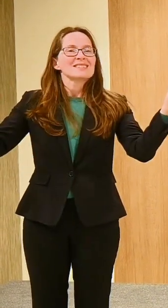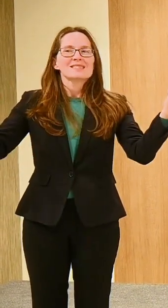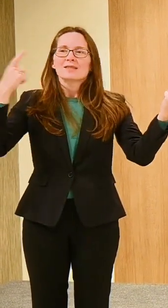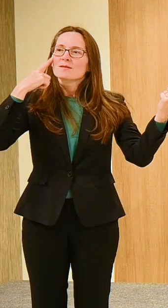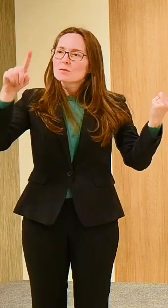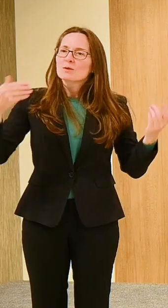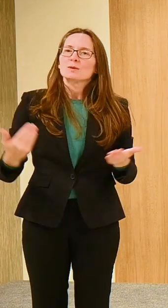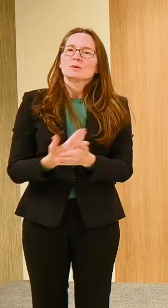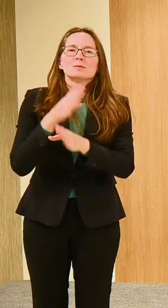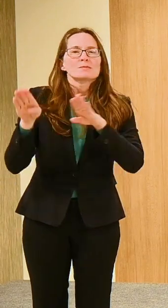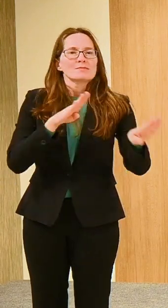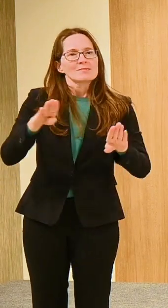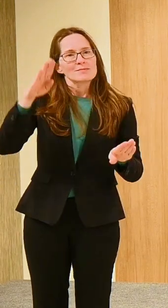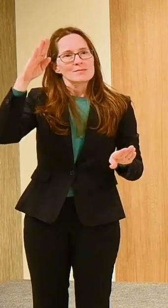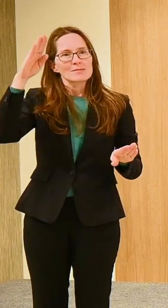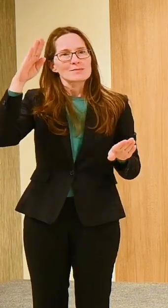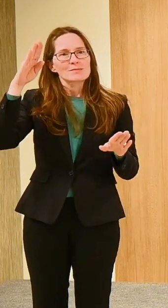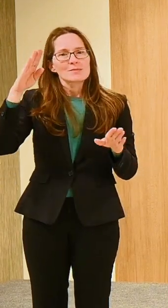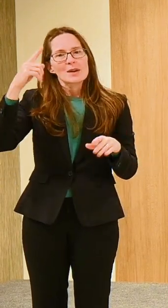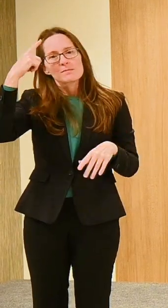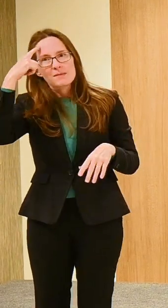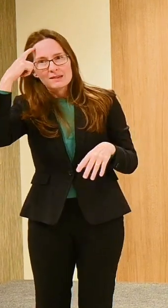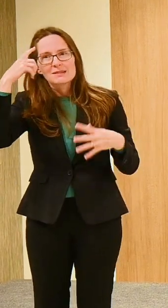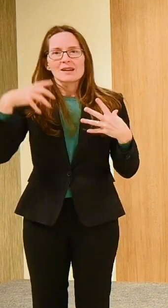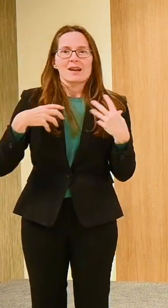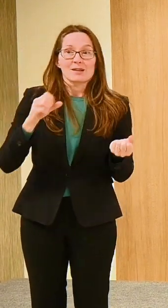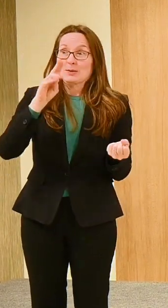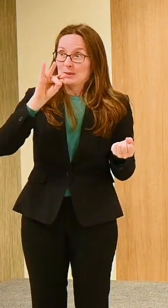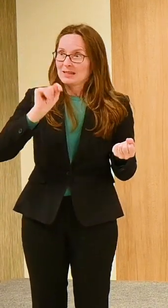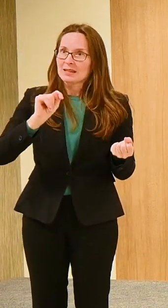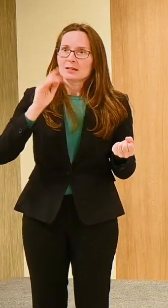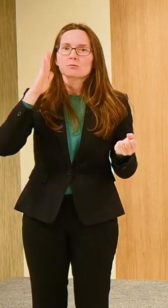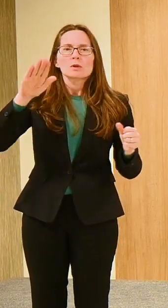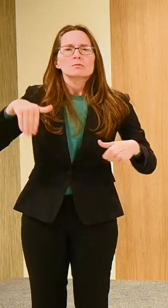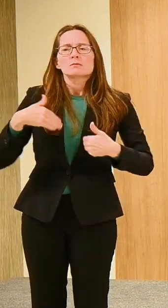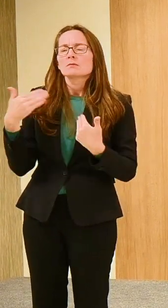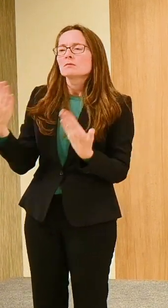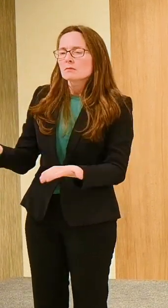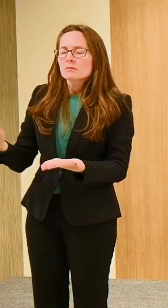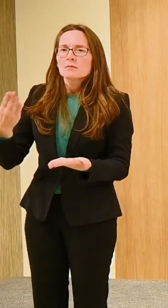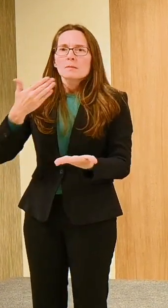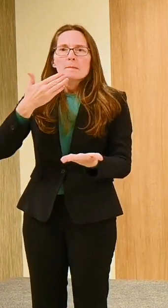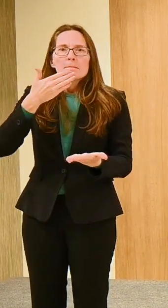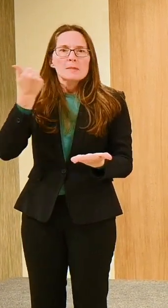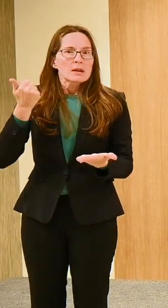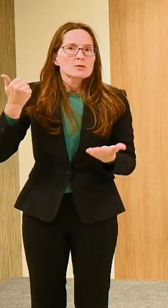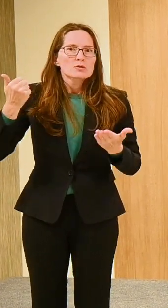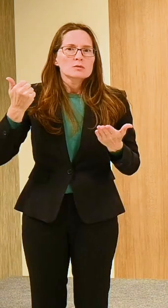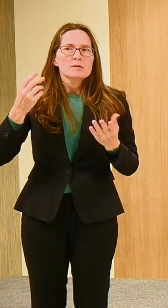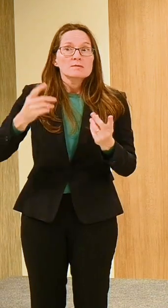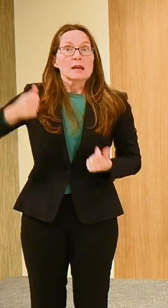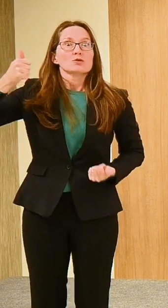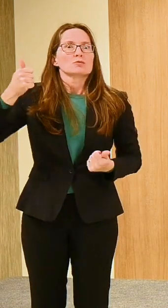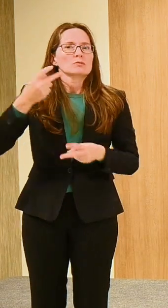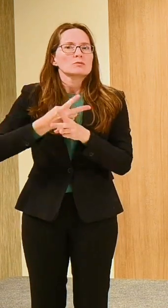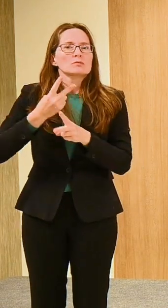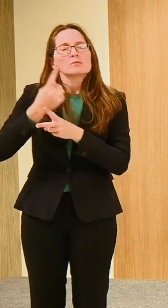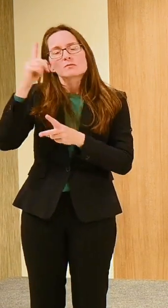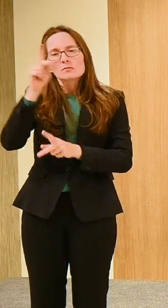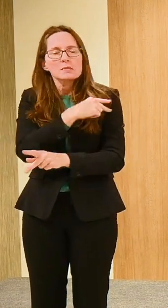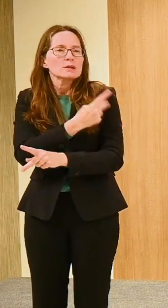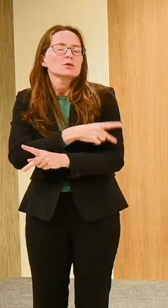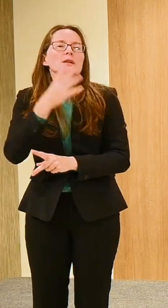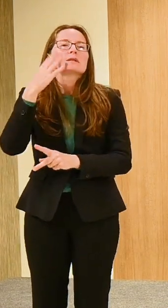provide more timely and effective care to patients experiencing mental and behavioral health issues. The